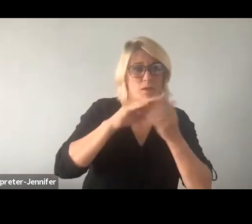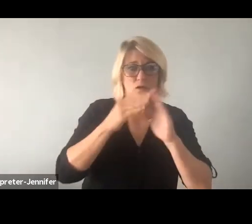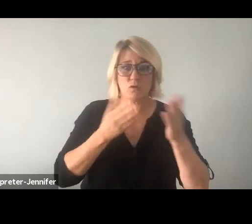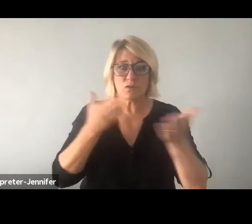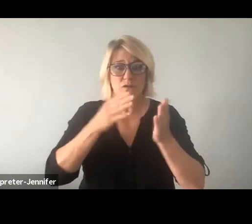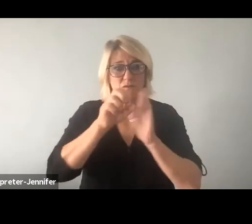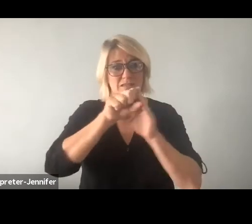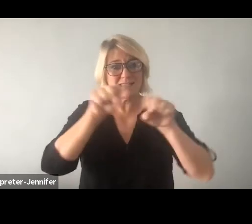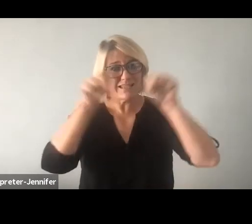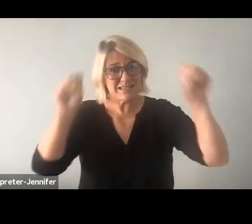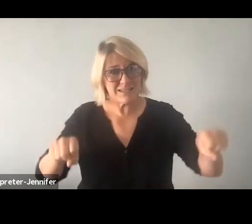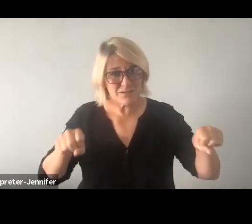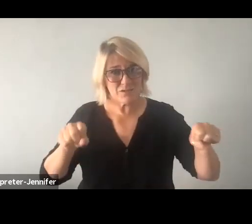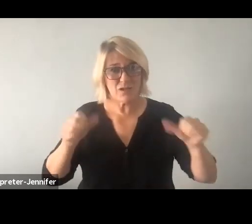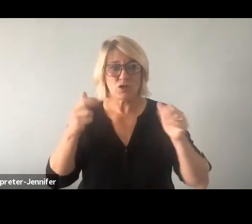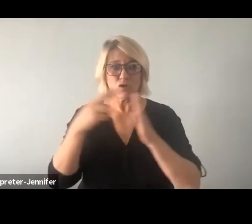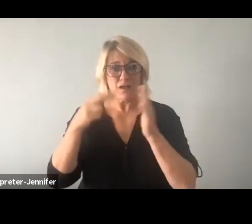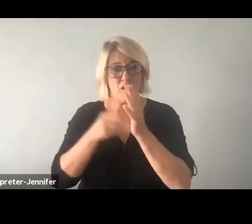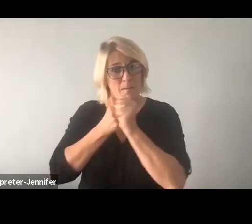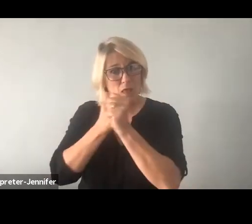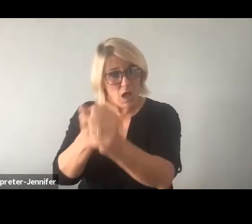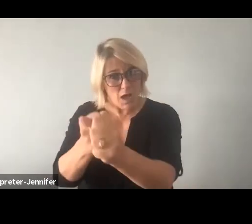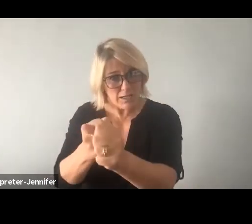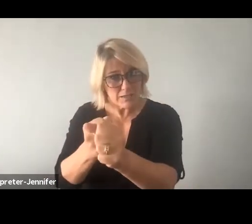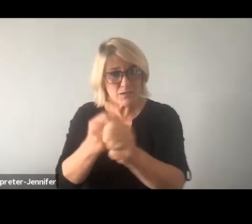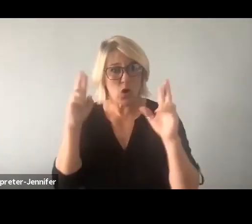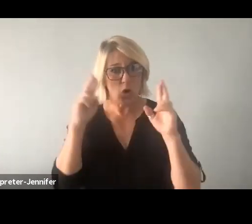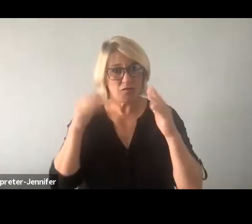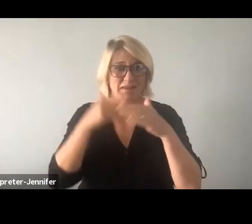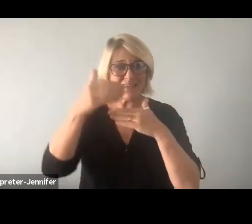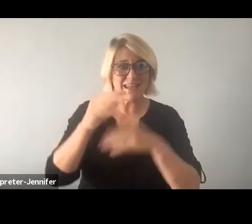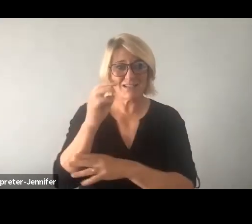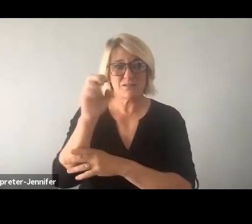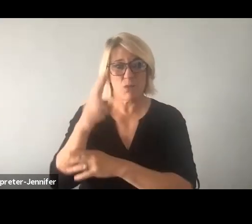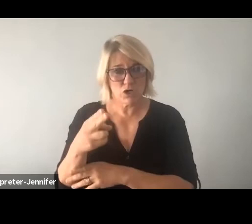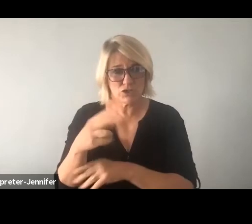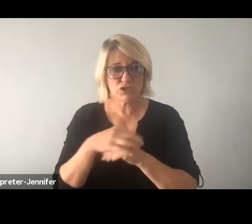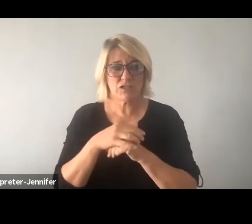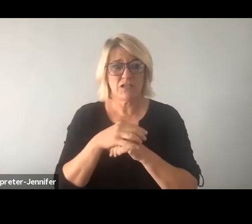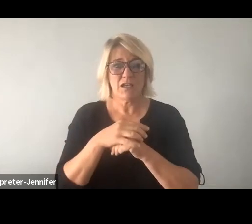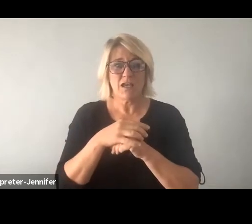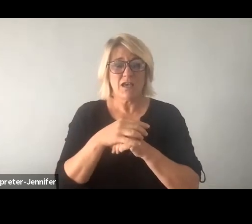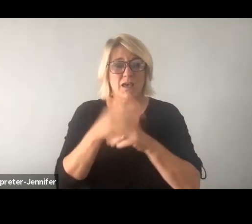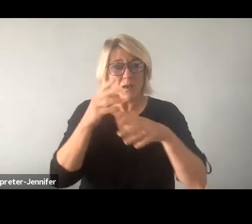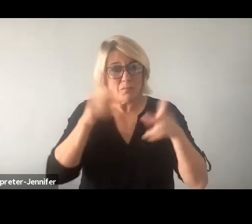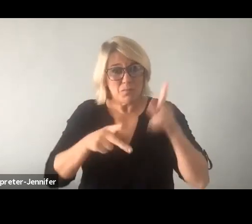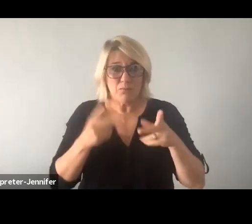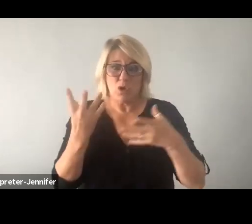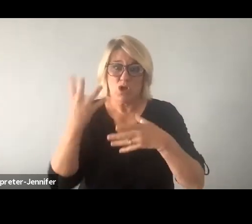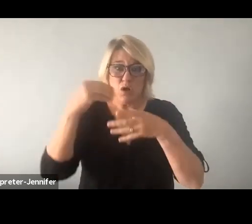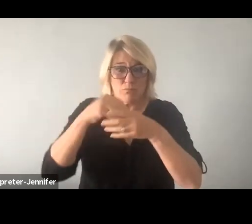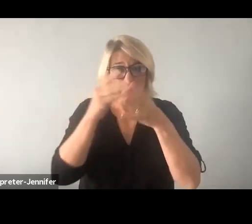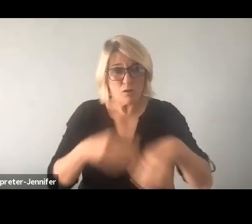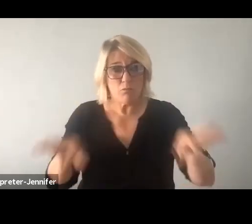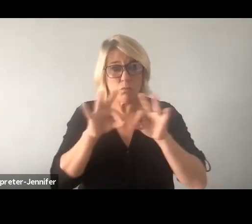into compliance with the rules requirements by next March. Stakeholders play a crucial role in giving